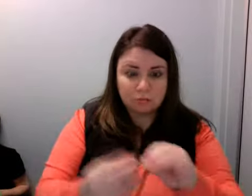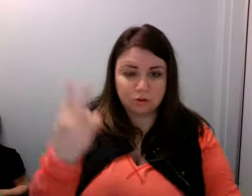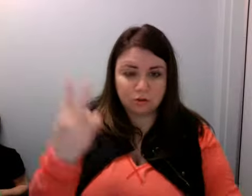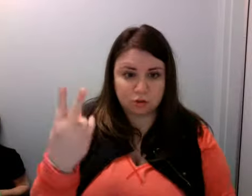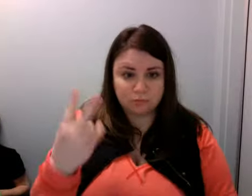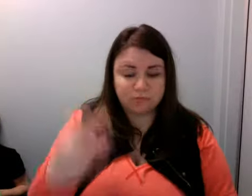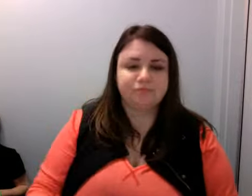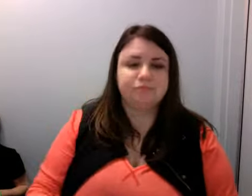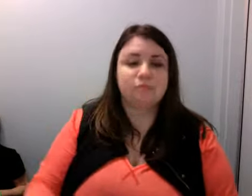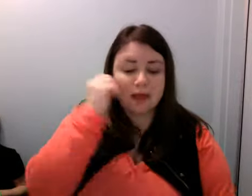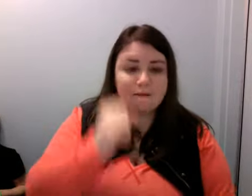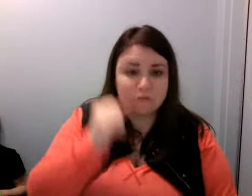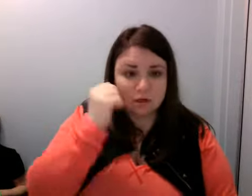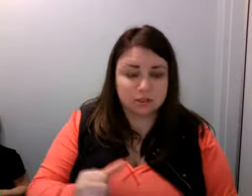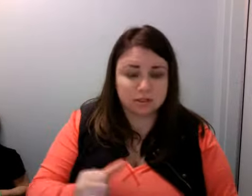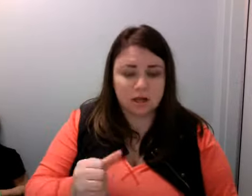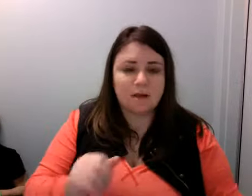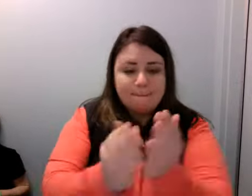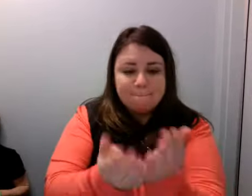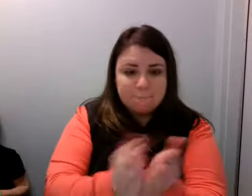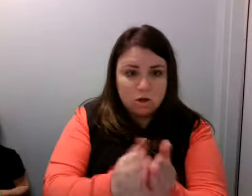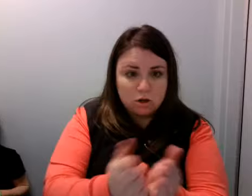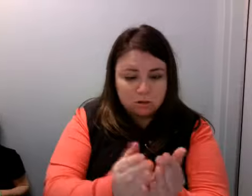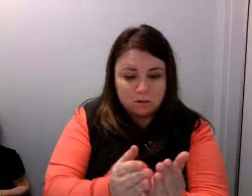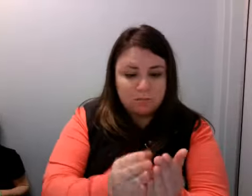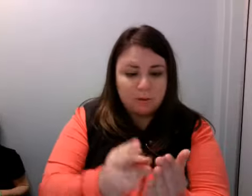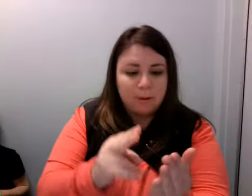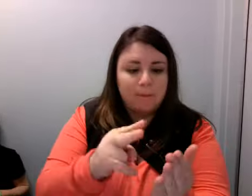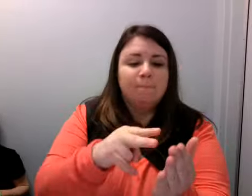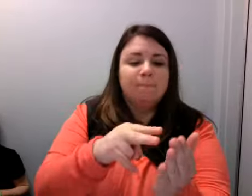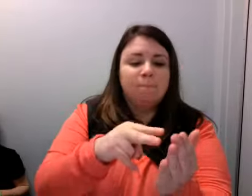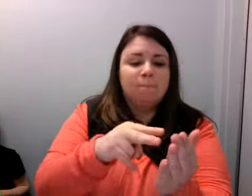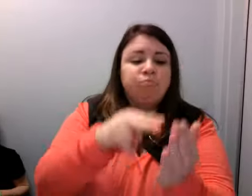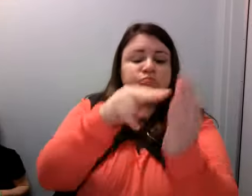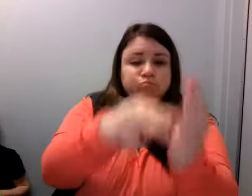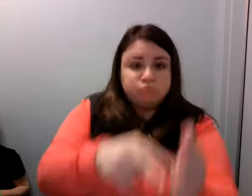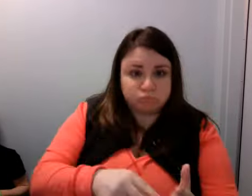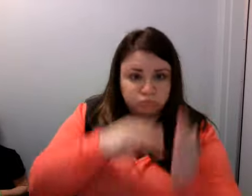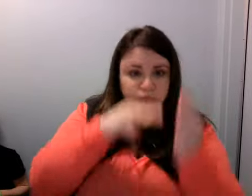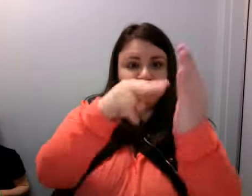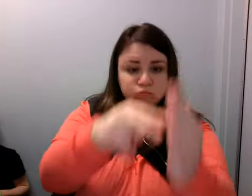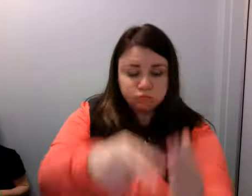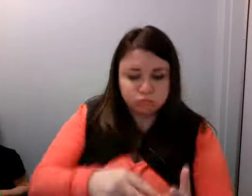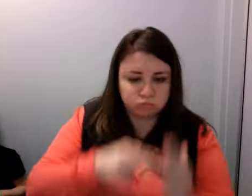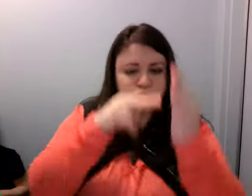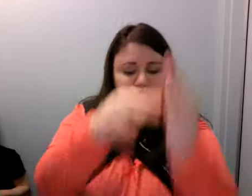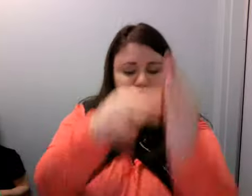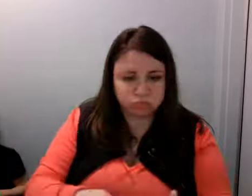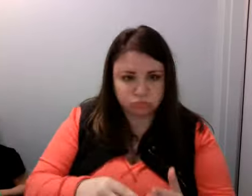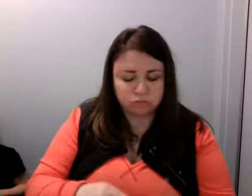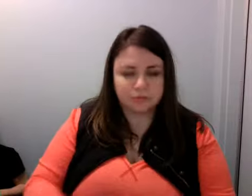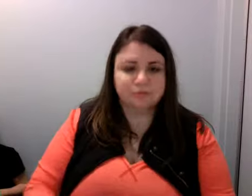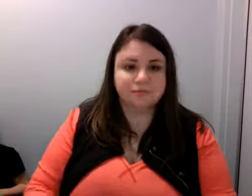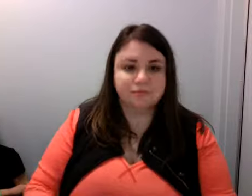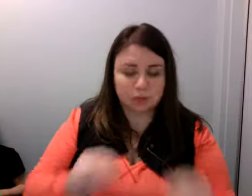every time I talk to somebody else, there was another error, there was another error, there was another error. A technician could come